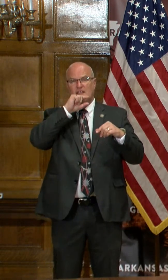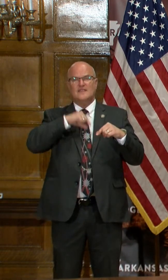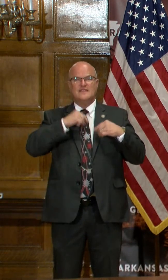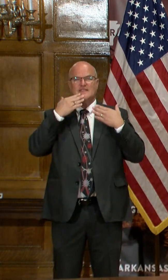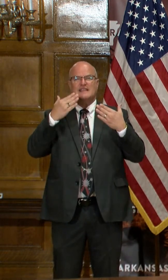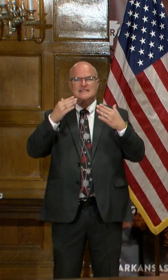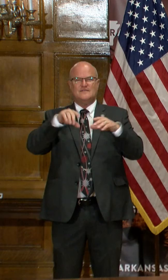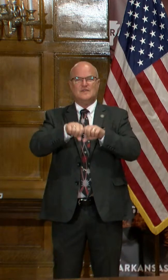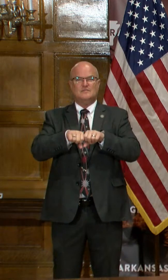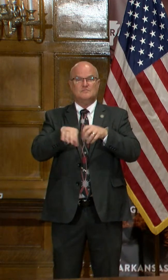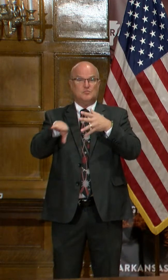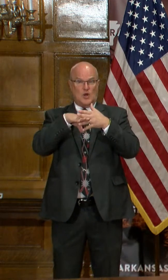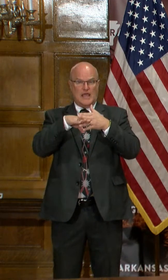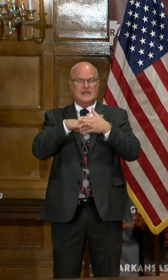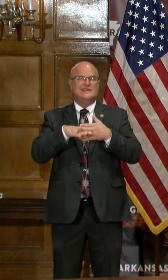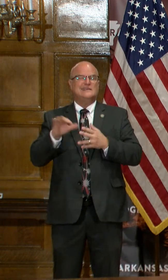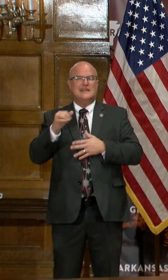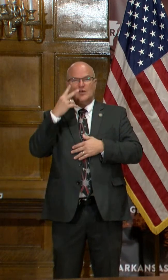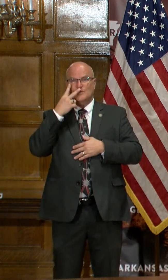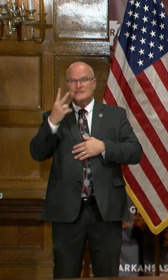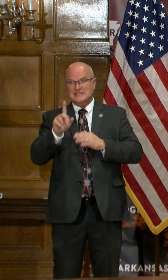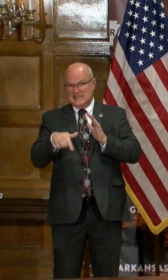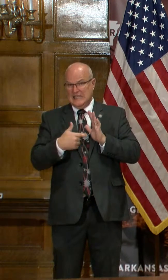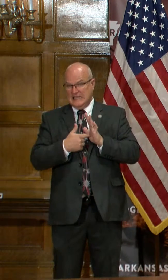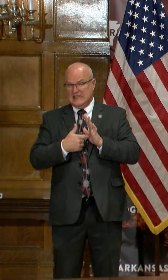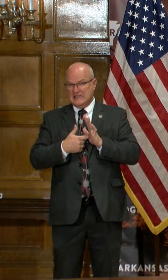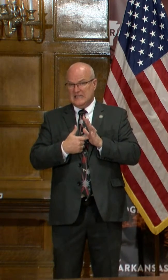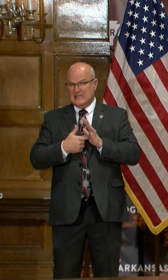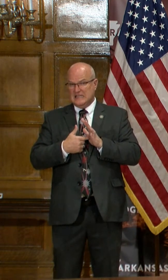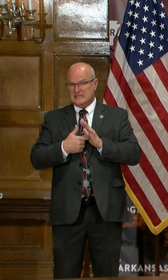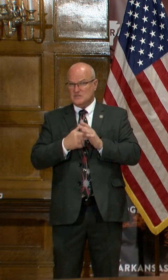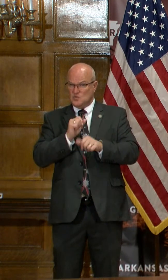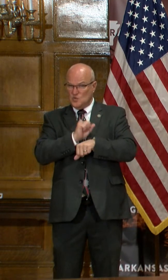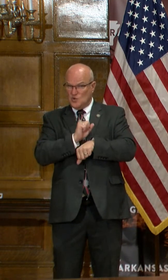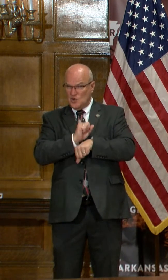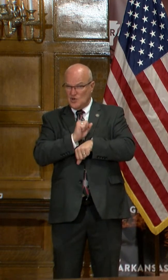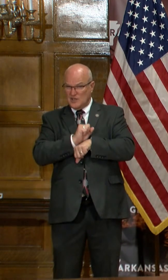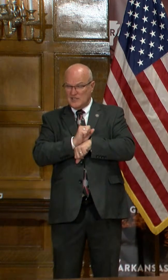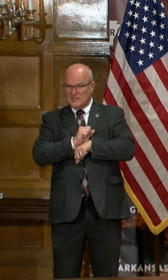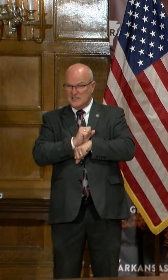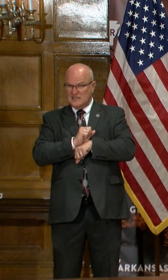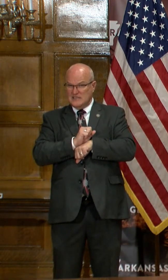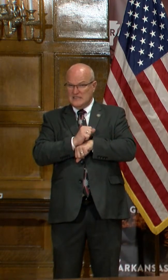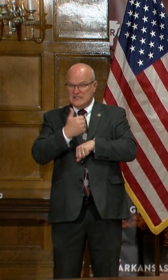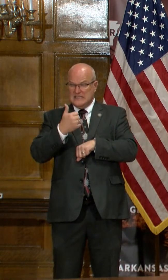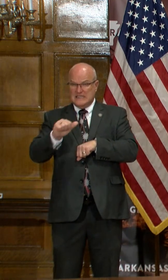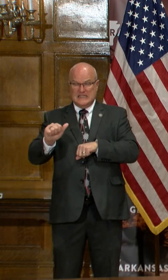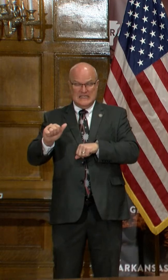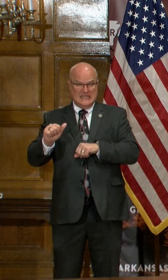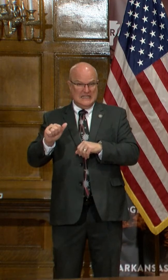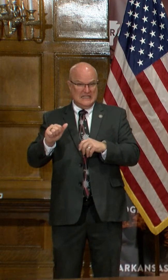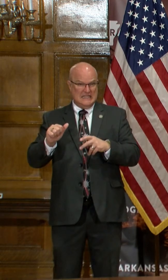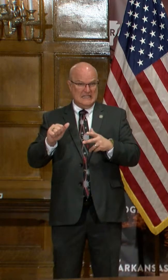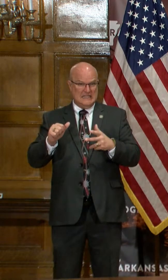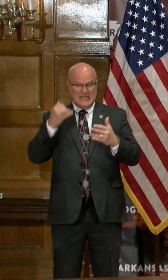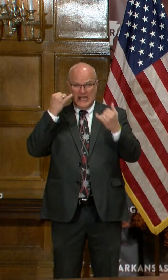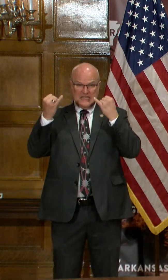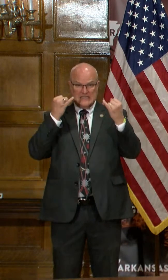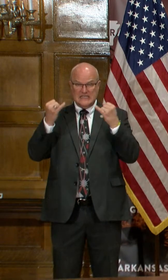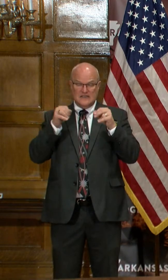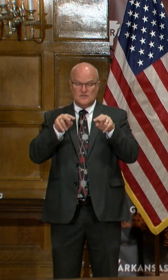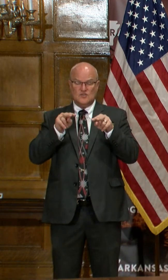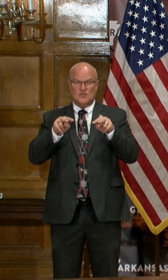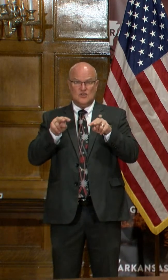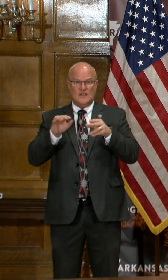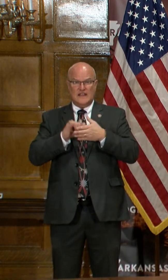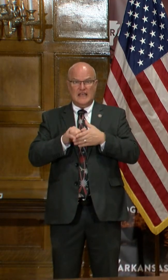break. So it's almost as if we've seen this somewhat work. Any idea to look to